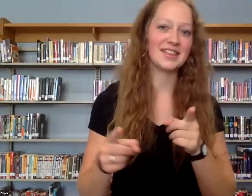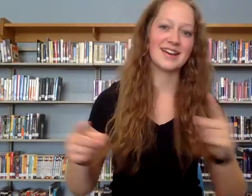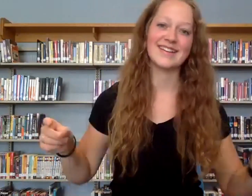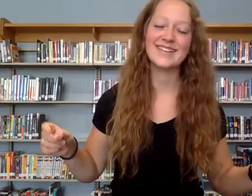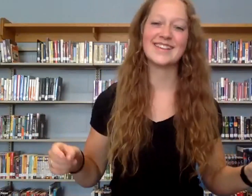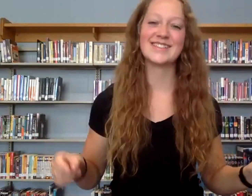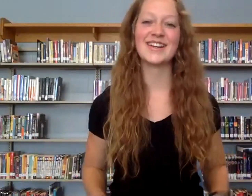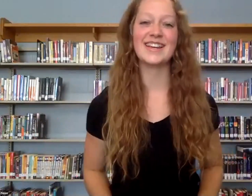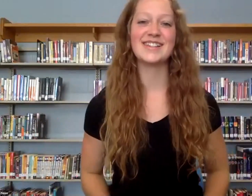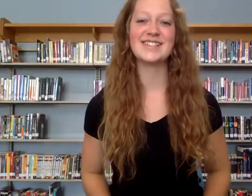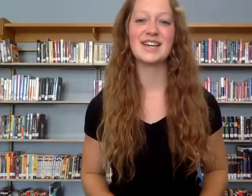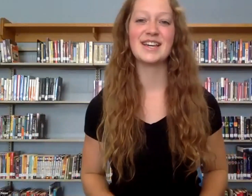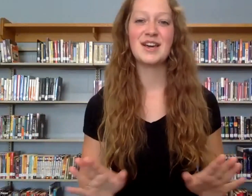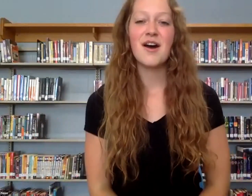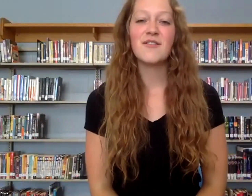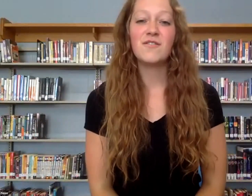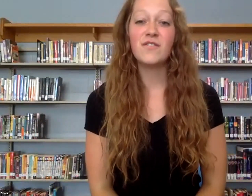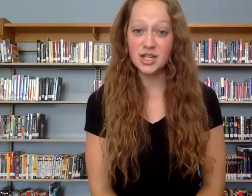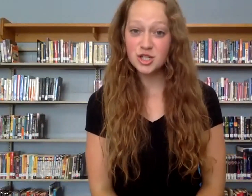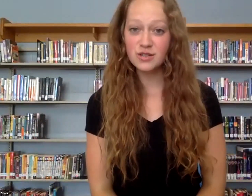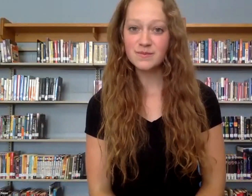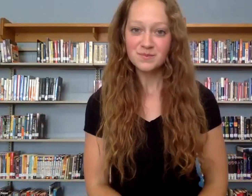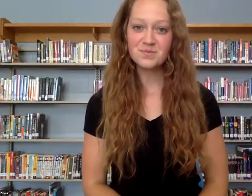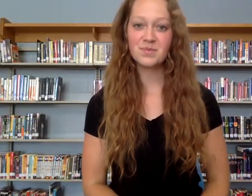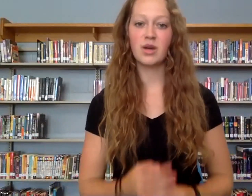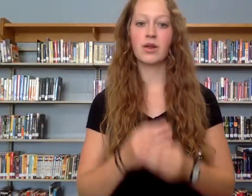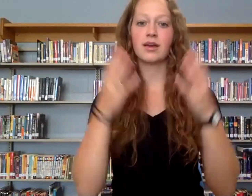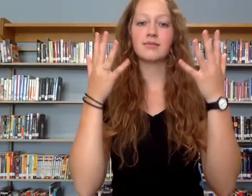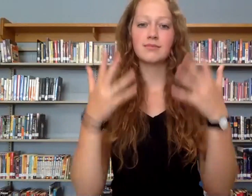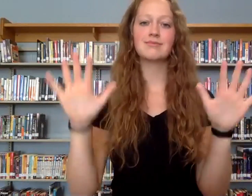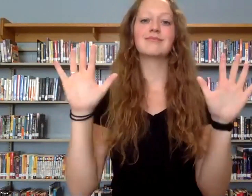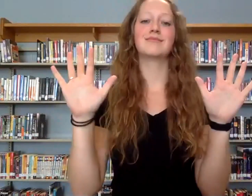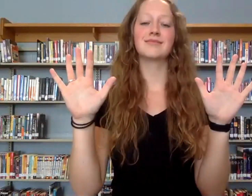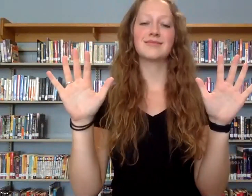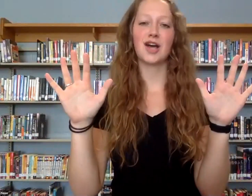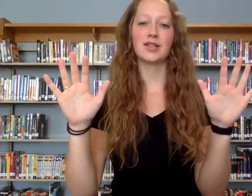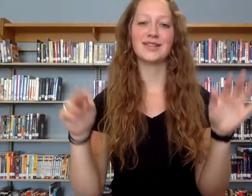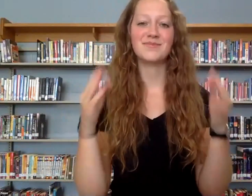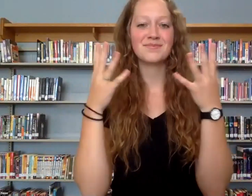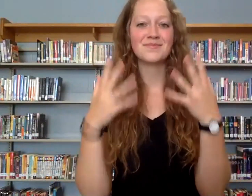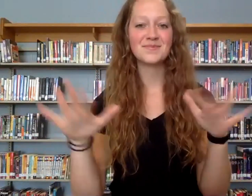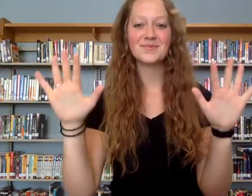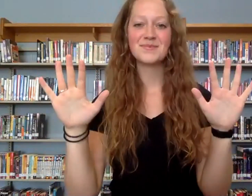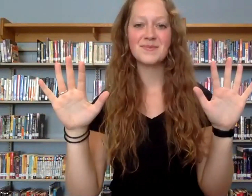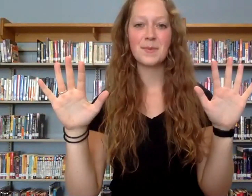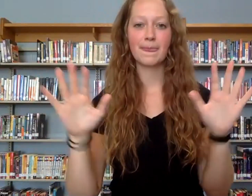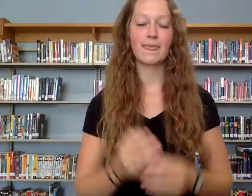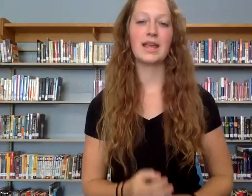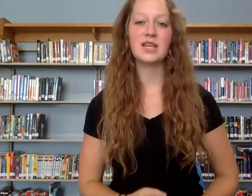there. This one is Woo! finish. You go like, all done. And they use this a